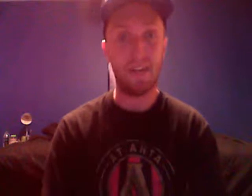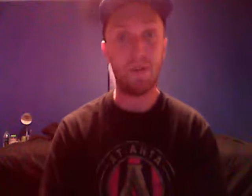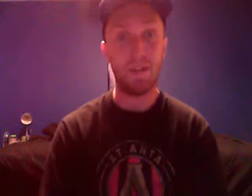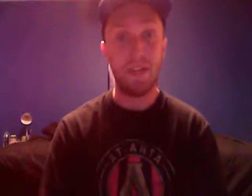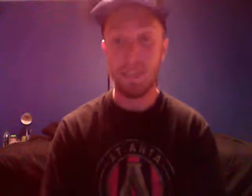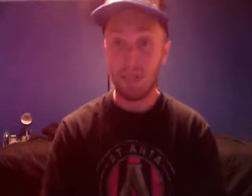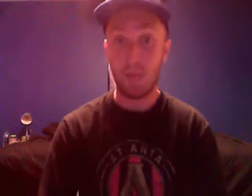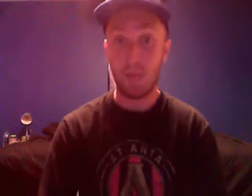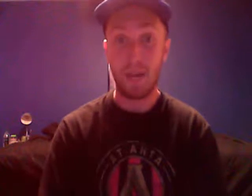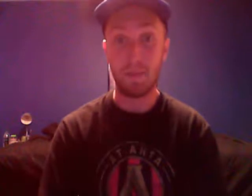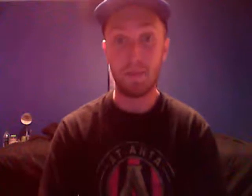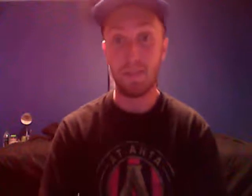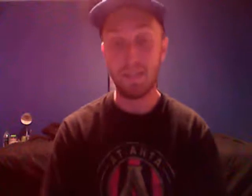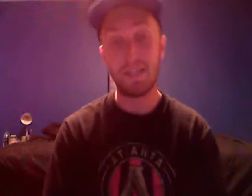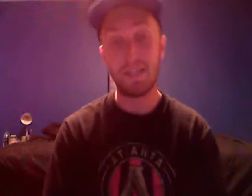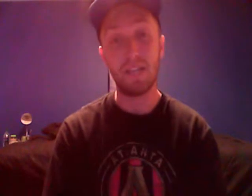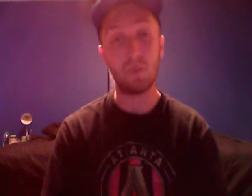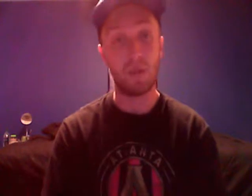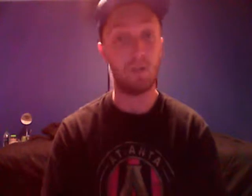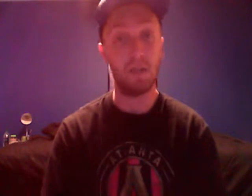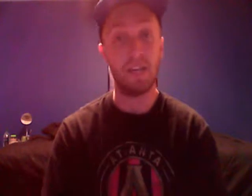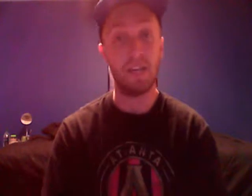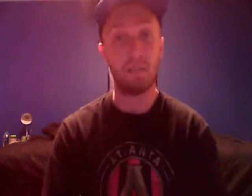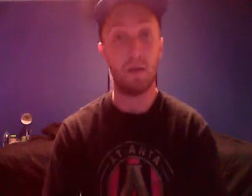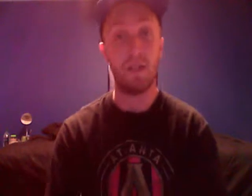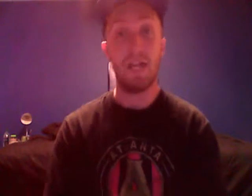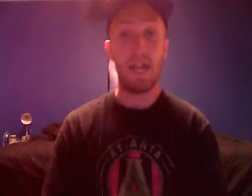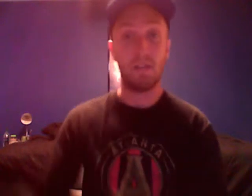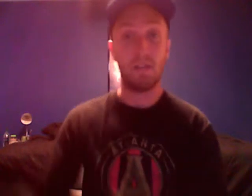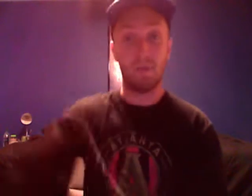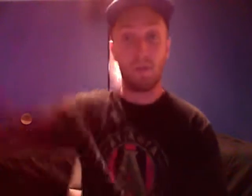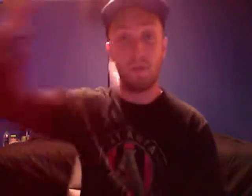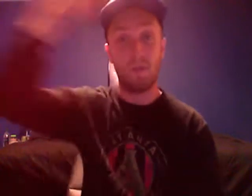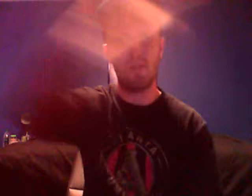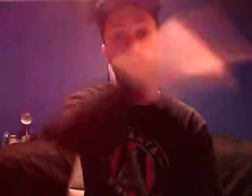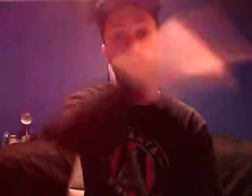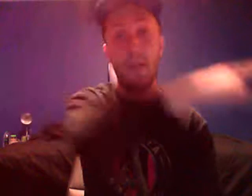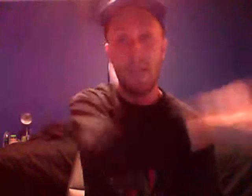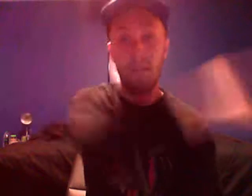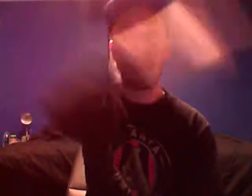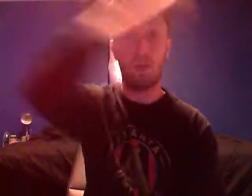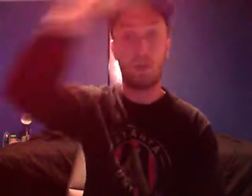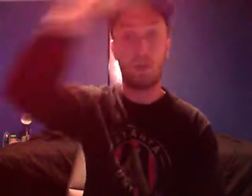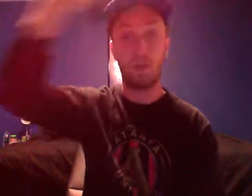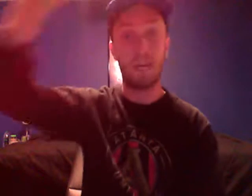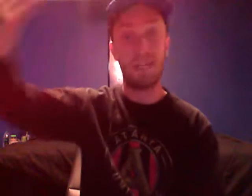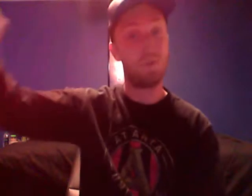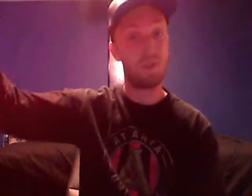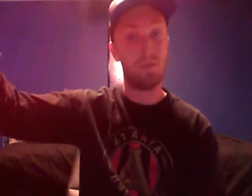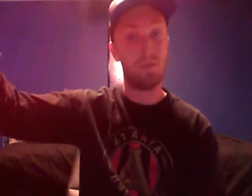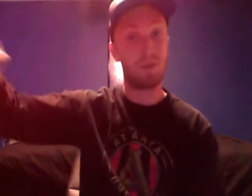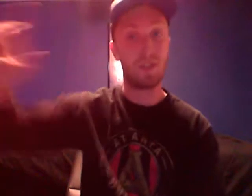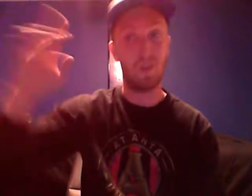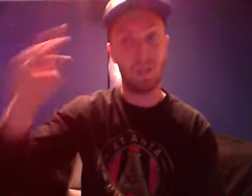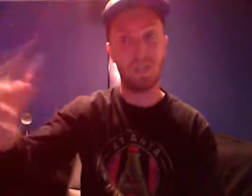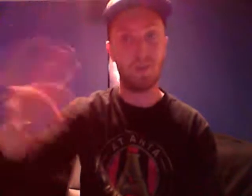out. Instead, what happens is he stands right on the PK spot as the ball goes over him, heads back across to a guy he's supposed to be marking, who then gets a